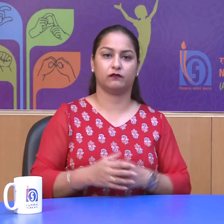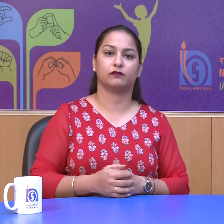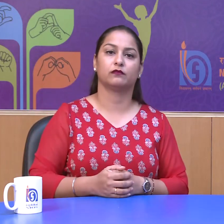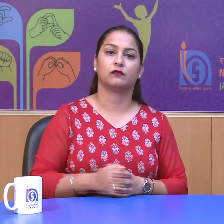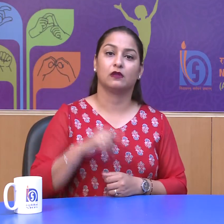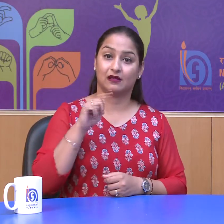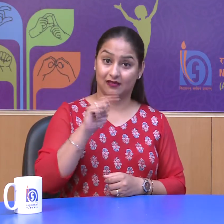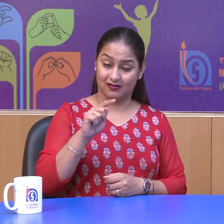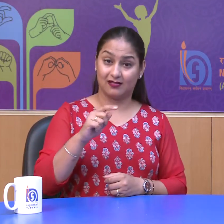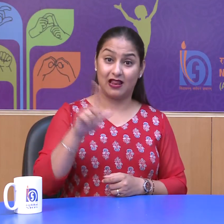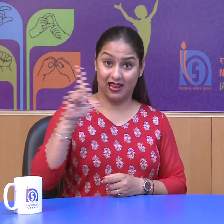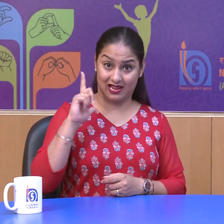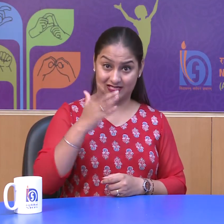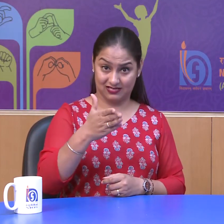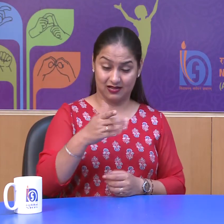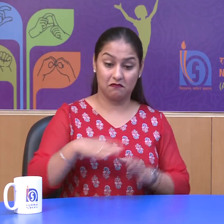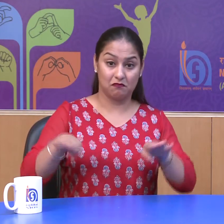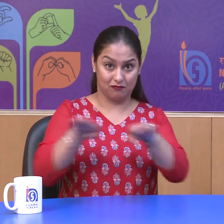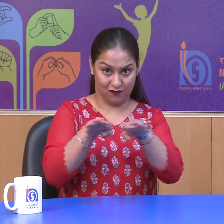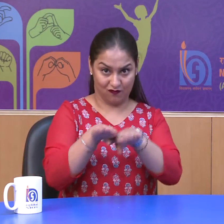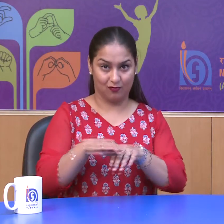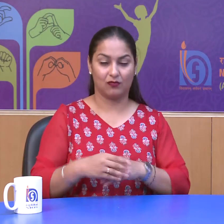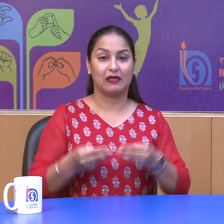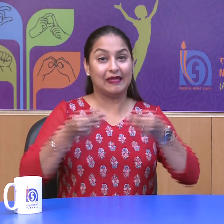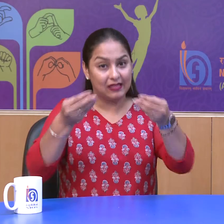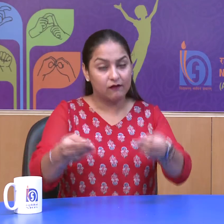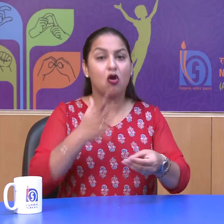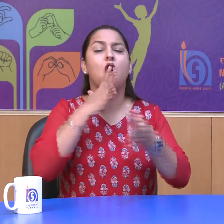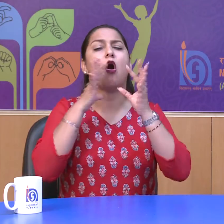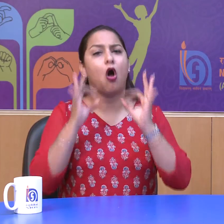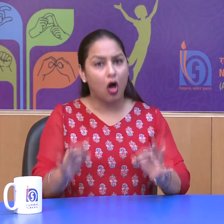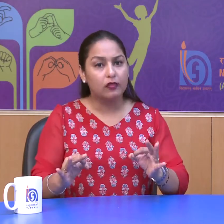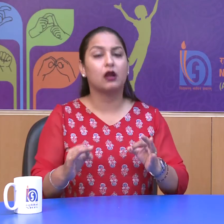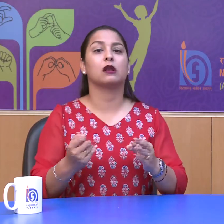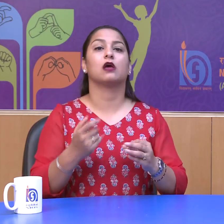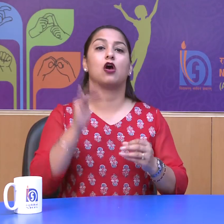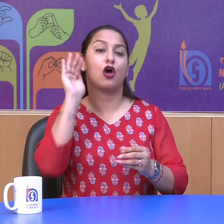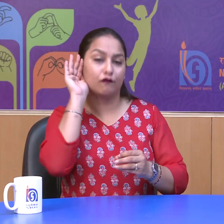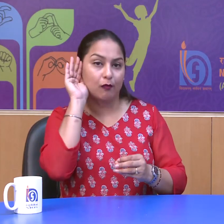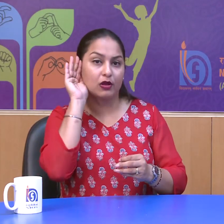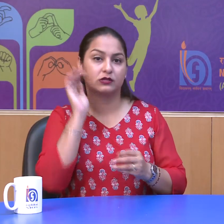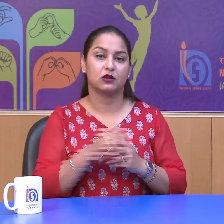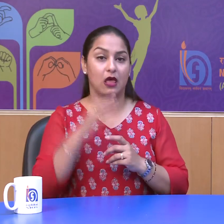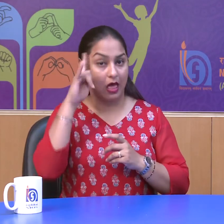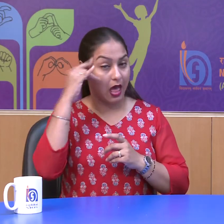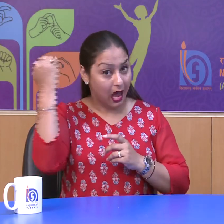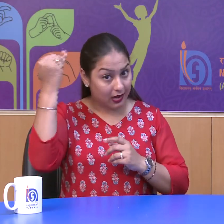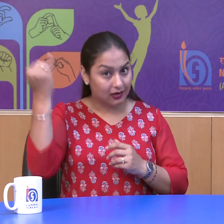Legislature's platform provides authentic information and ideas on